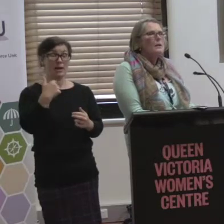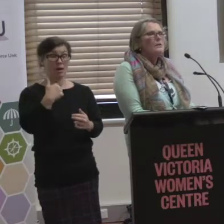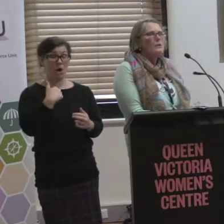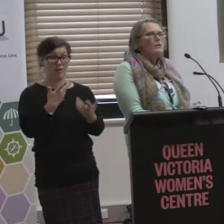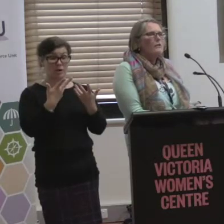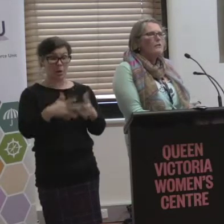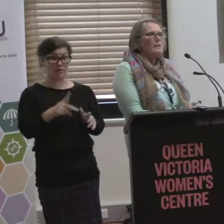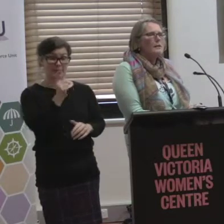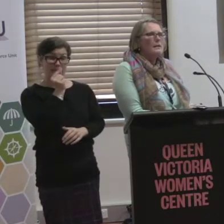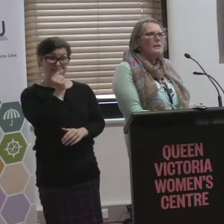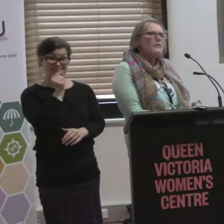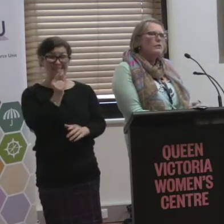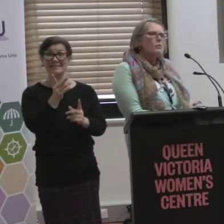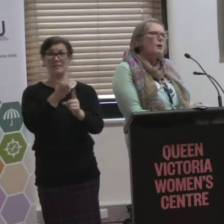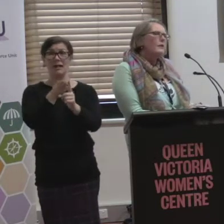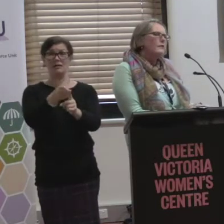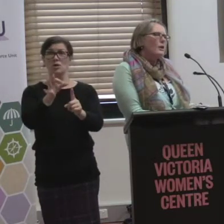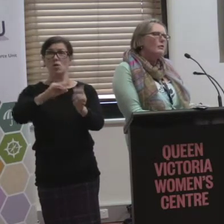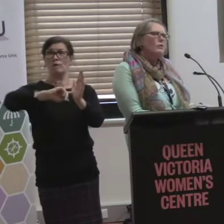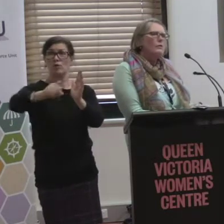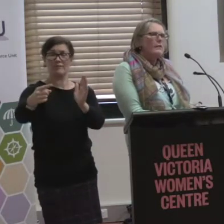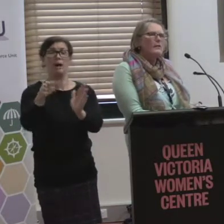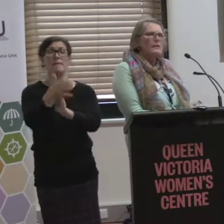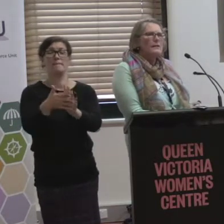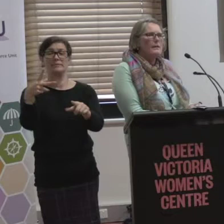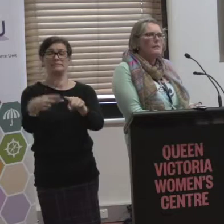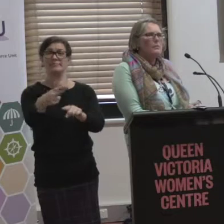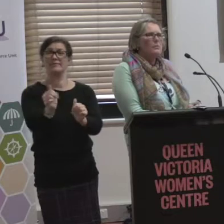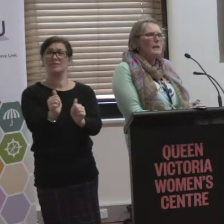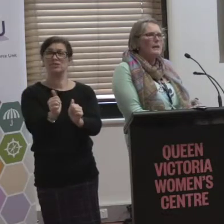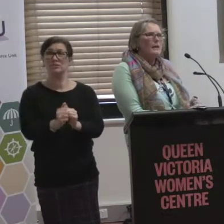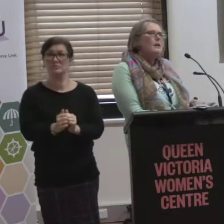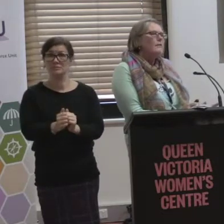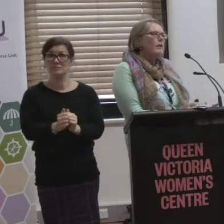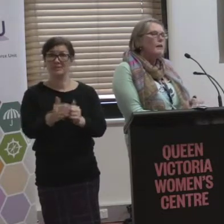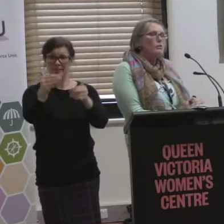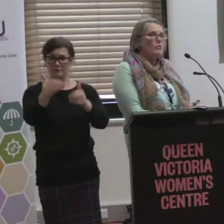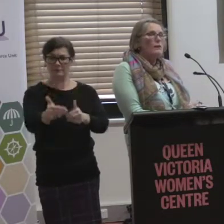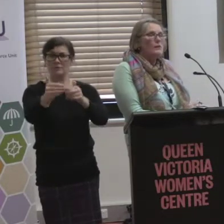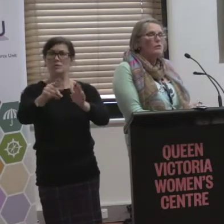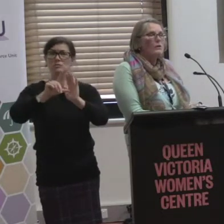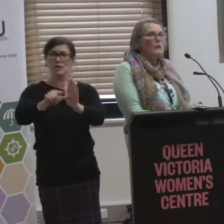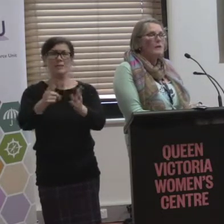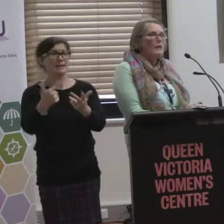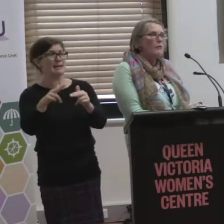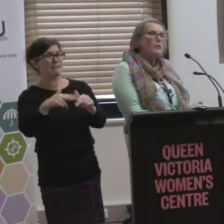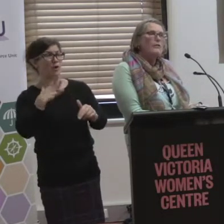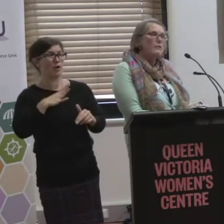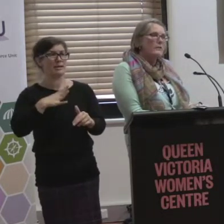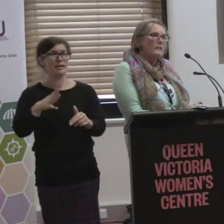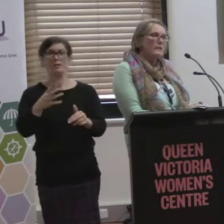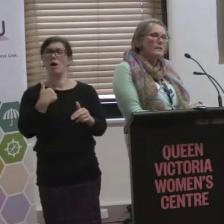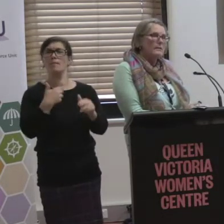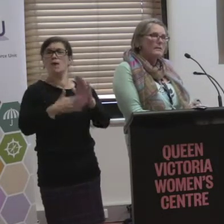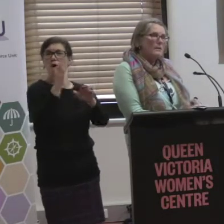capacity. So it's often something that an individual might decide to do if they just need someone to make a financial transaction on their behalf whilst